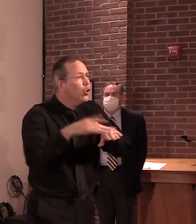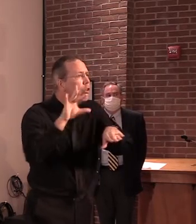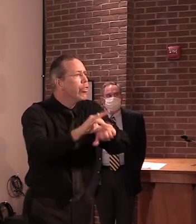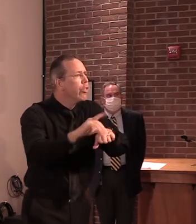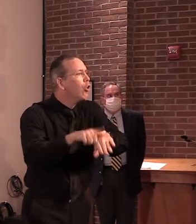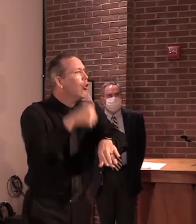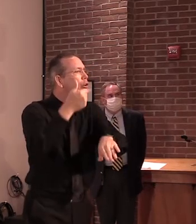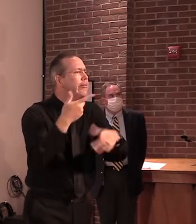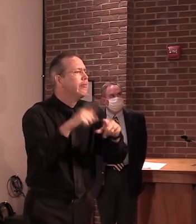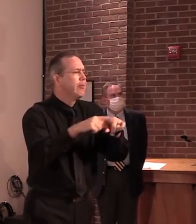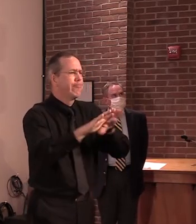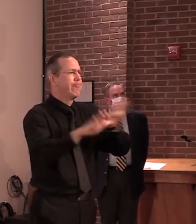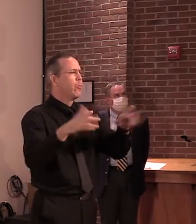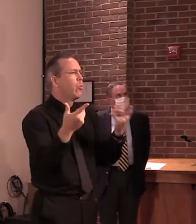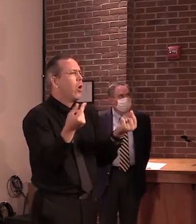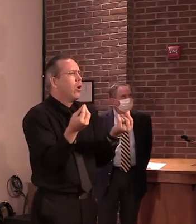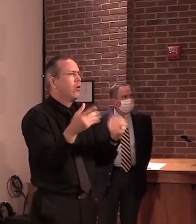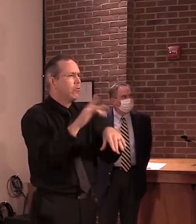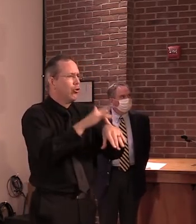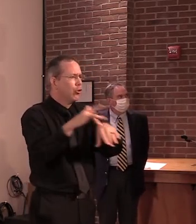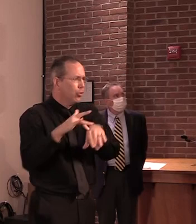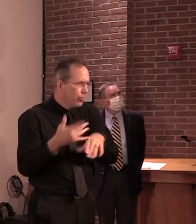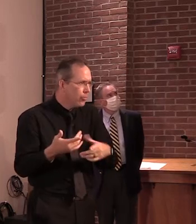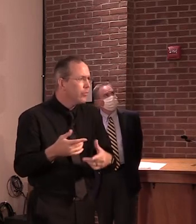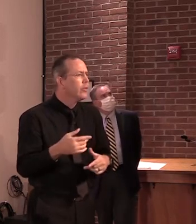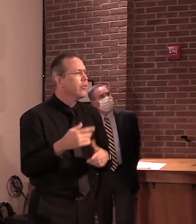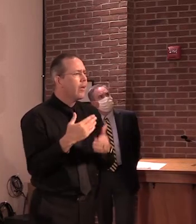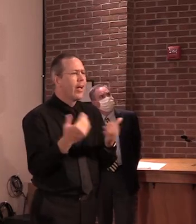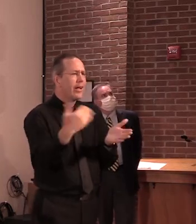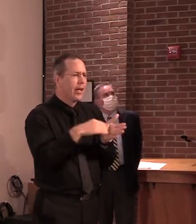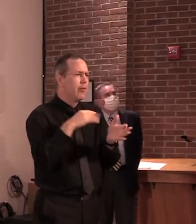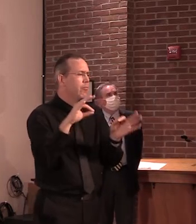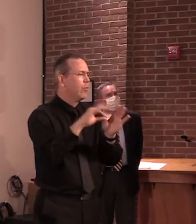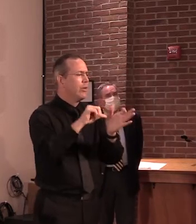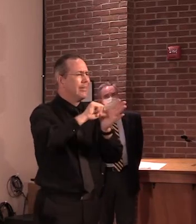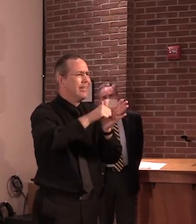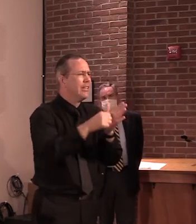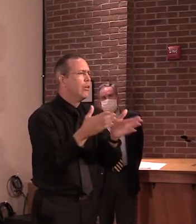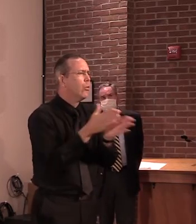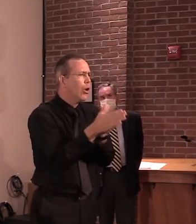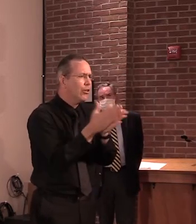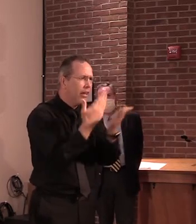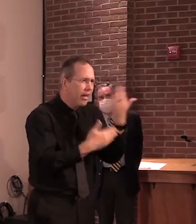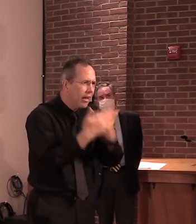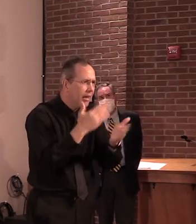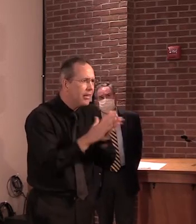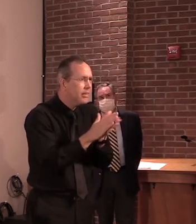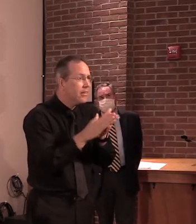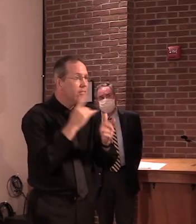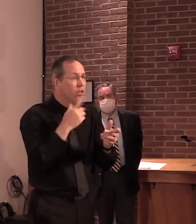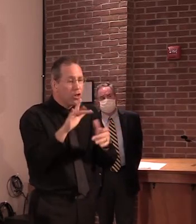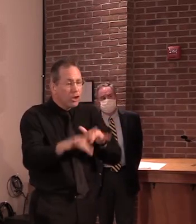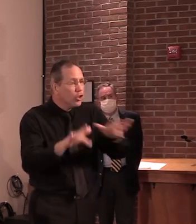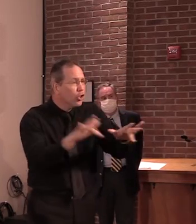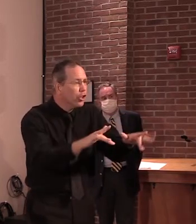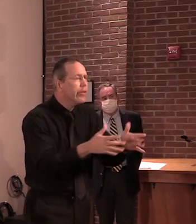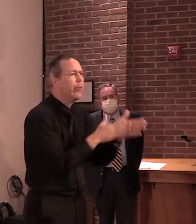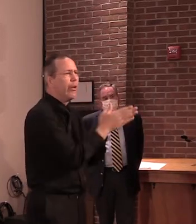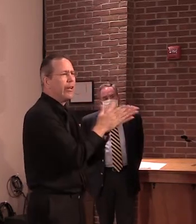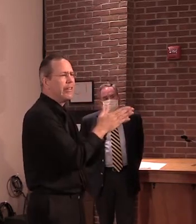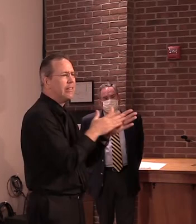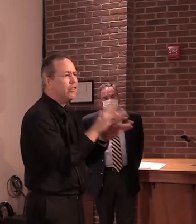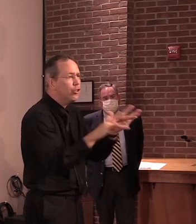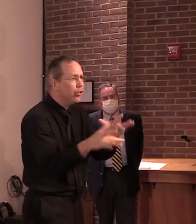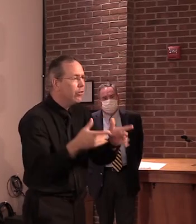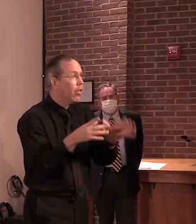transferring virus from a surface to your face, mouth, what have you. But even more importantly,